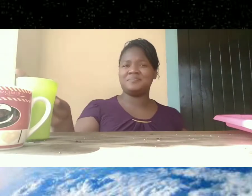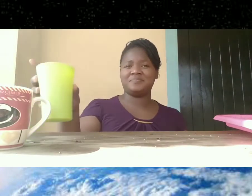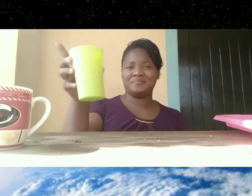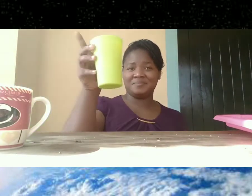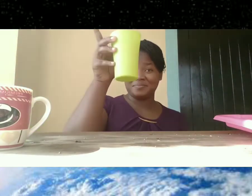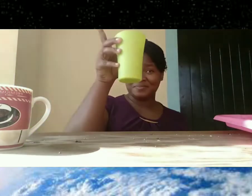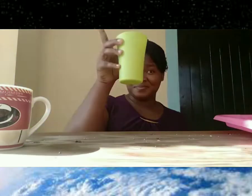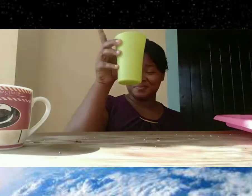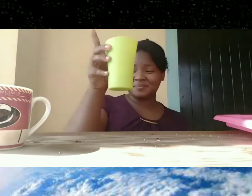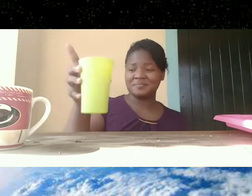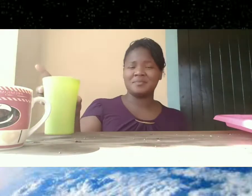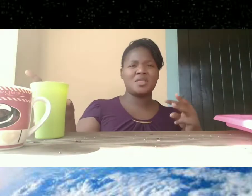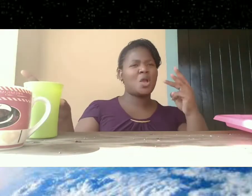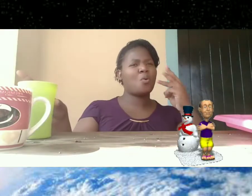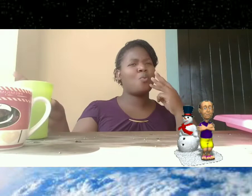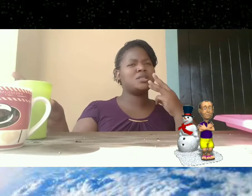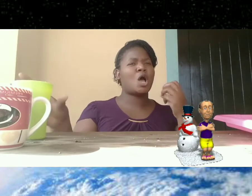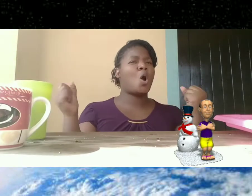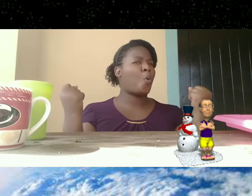Now we have